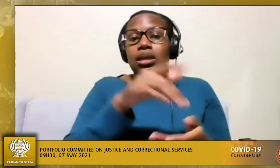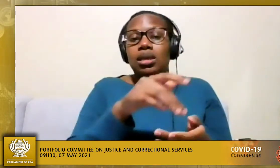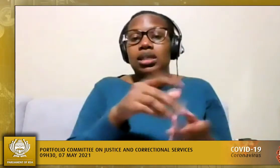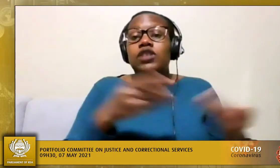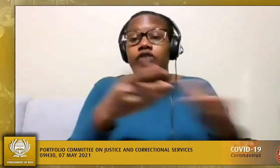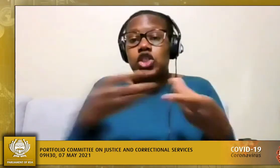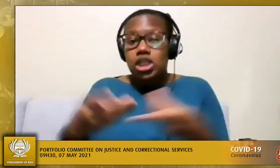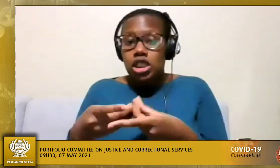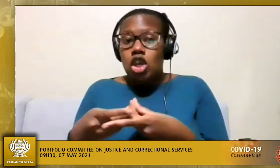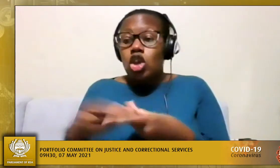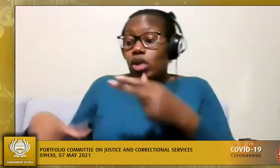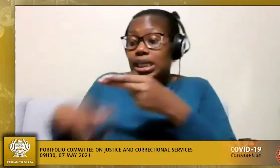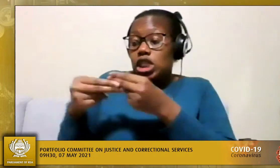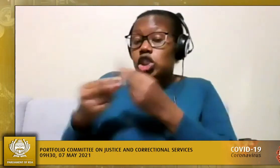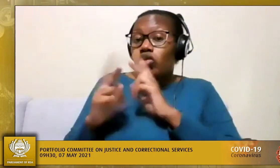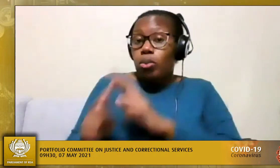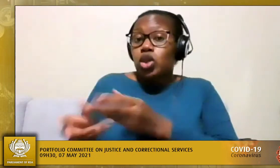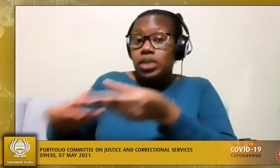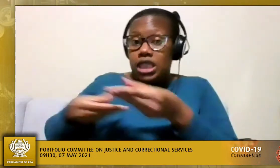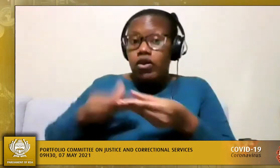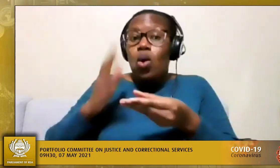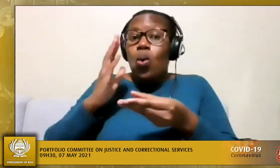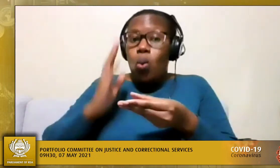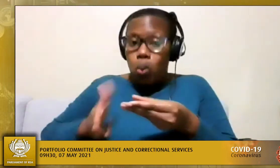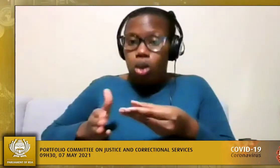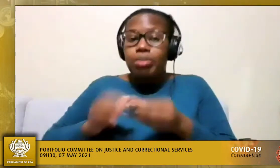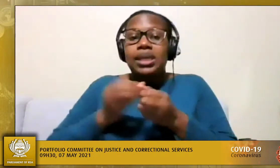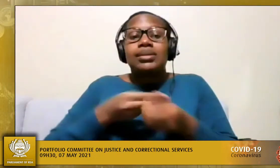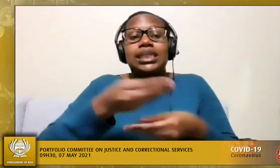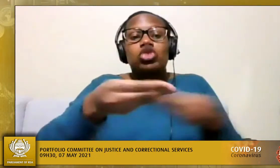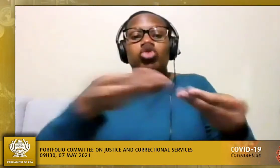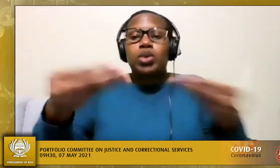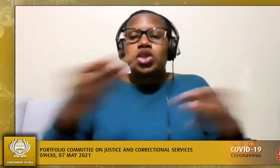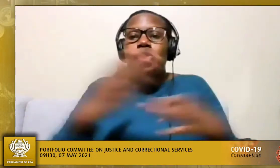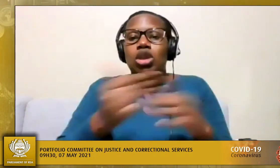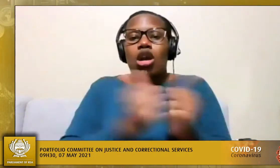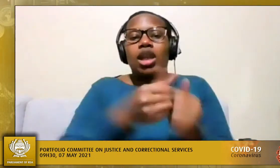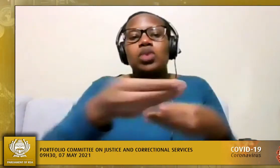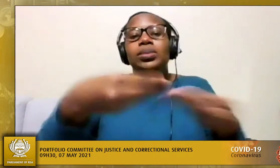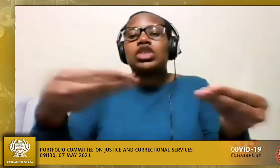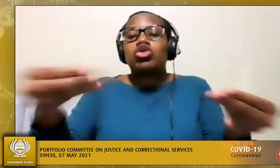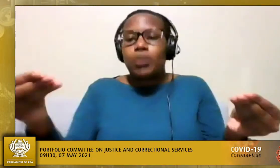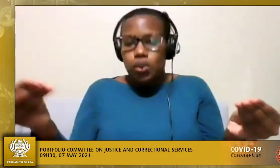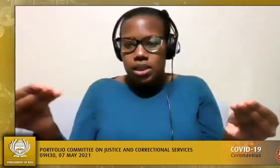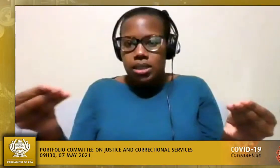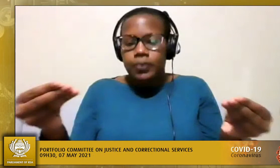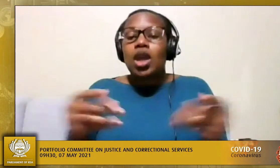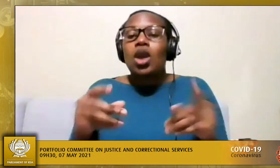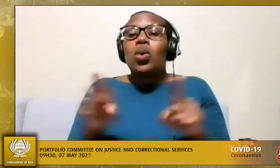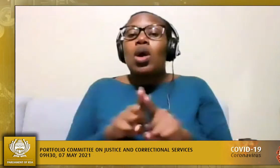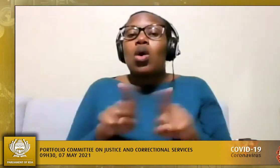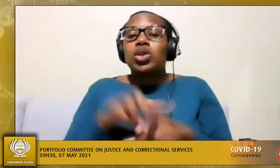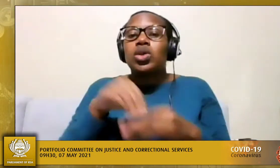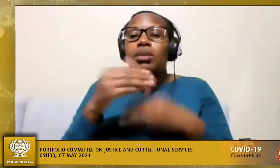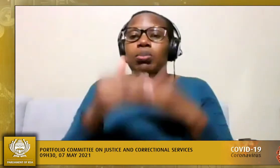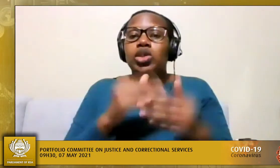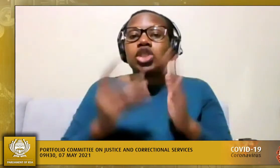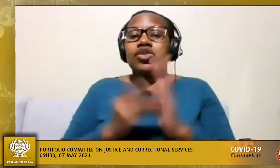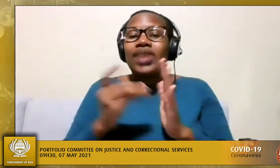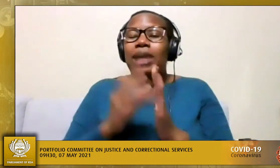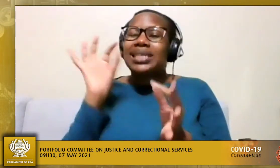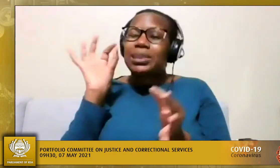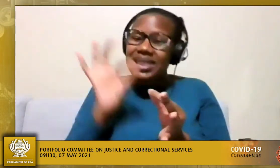additional ones that are received this week will also be distributed to colleagues as well we are also in the process of developing a